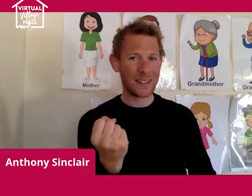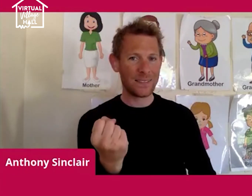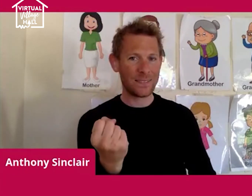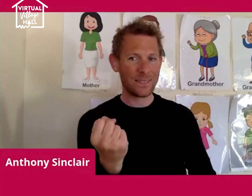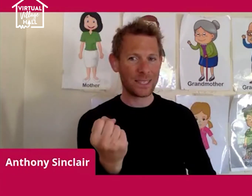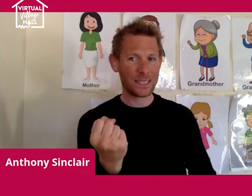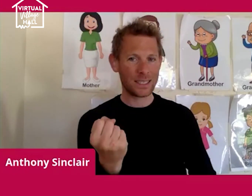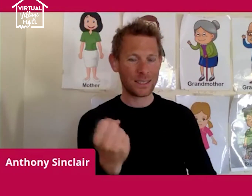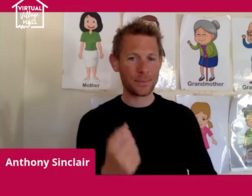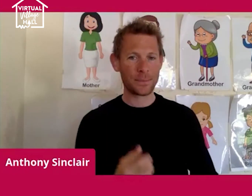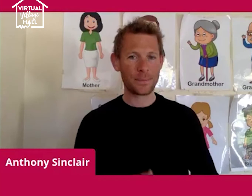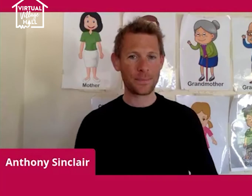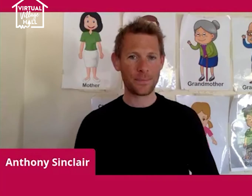Have.